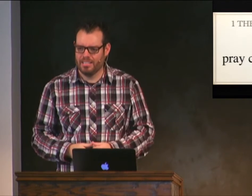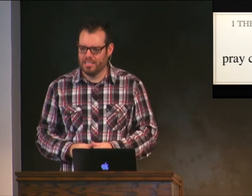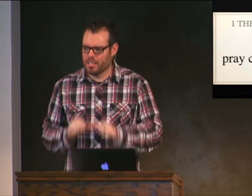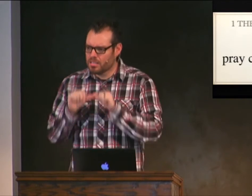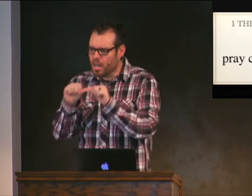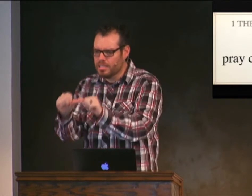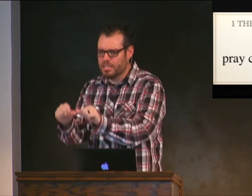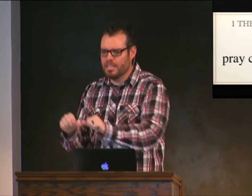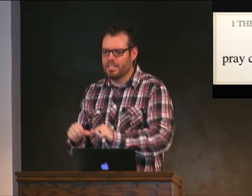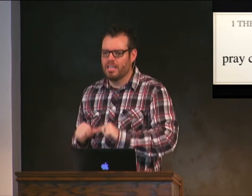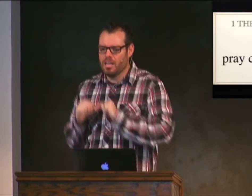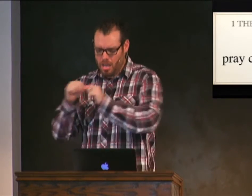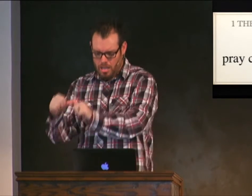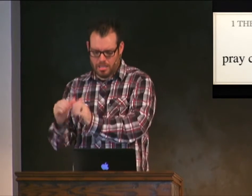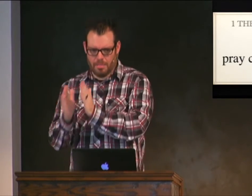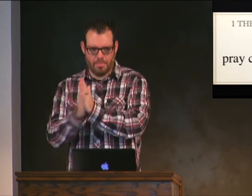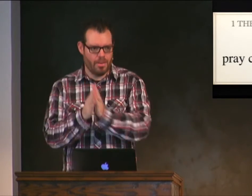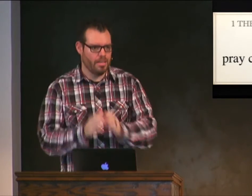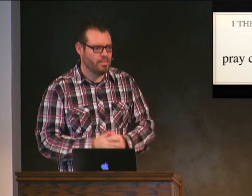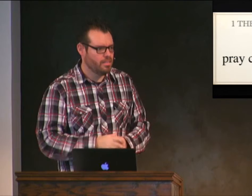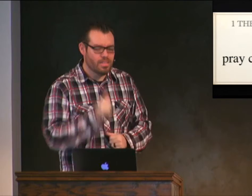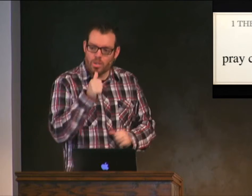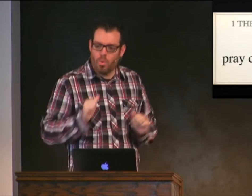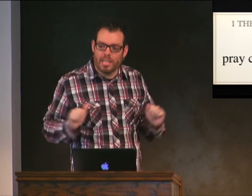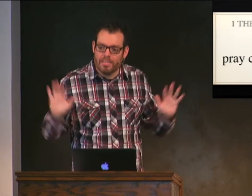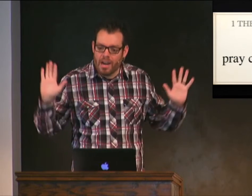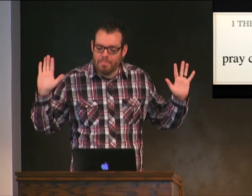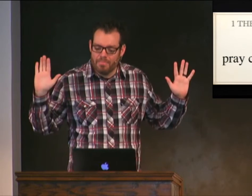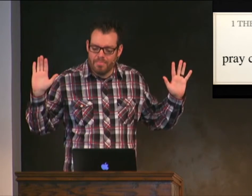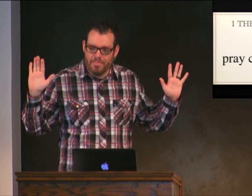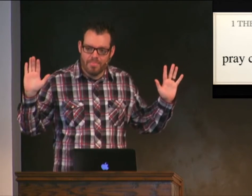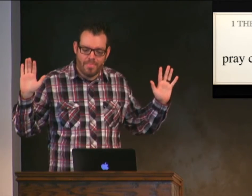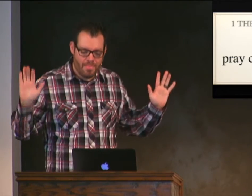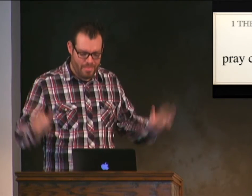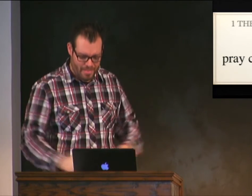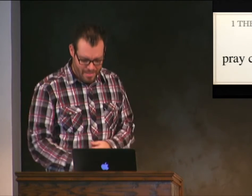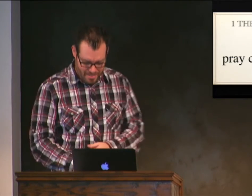praying. Constantly, constantly praying. Don't give up.